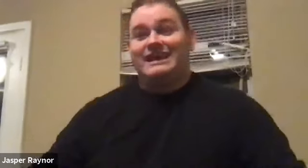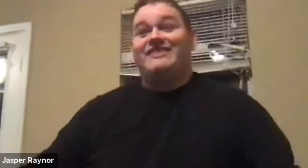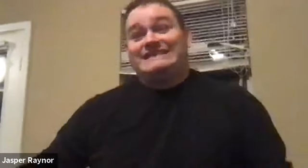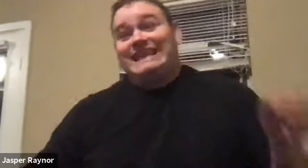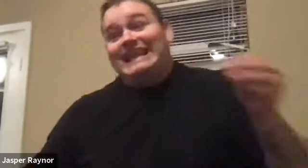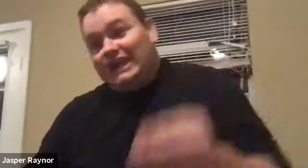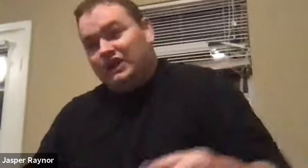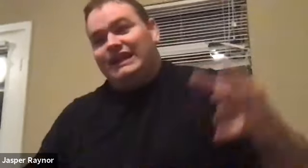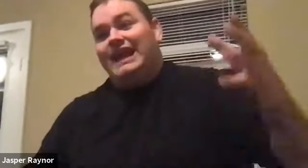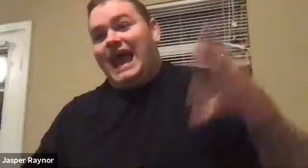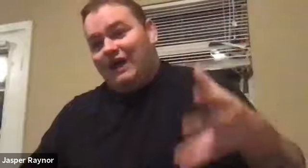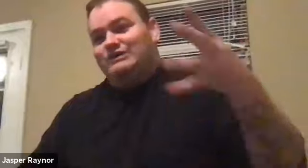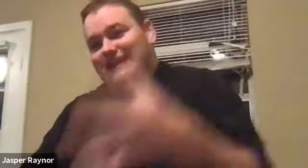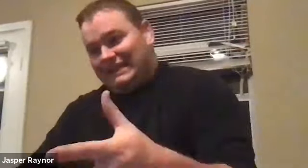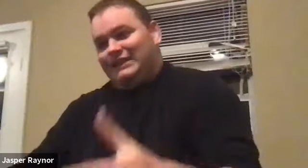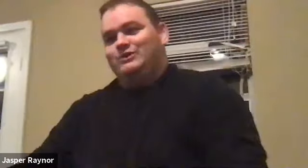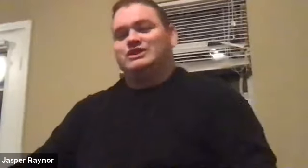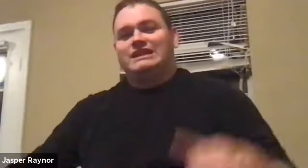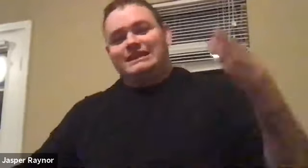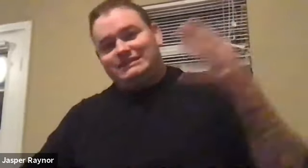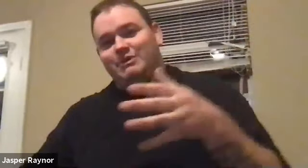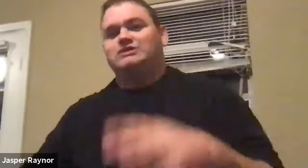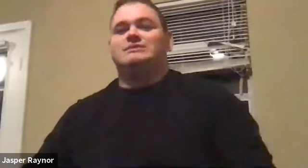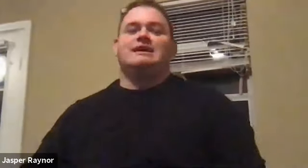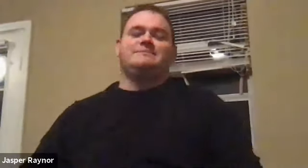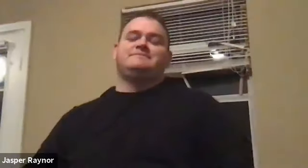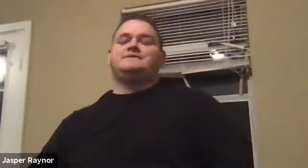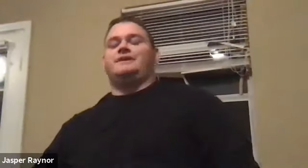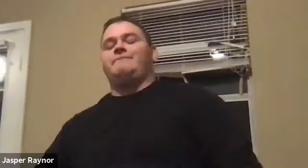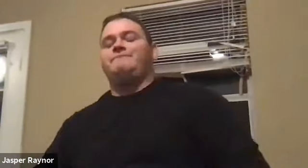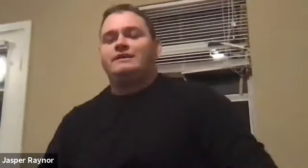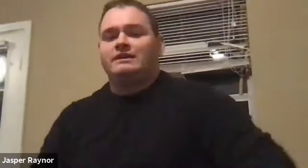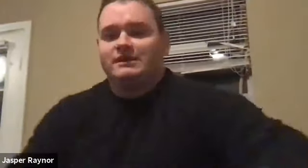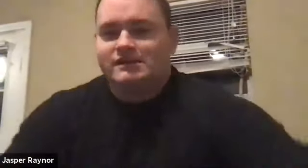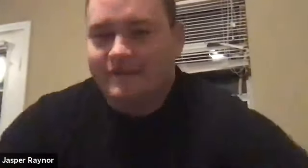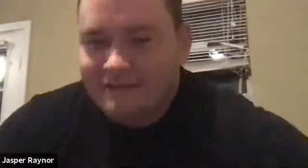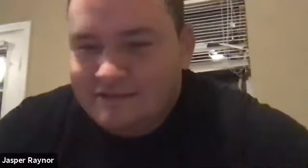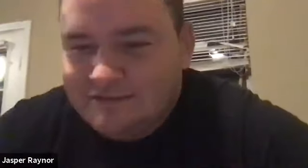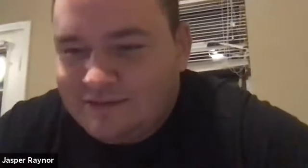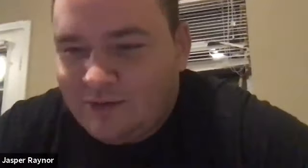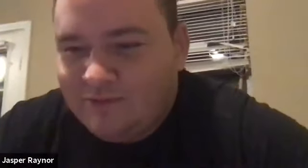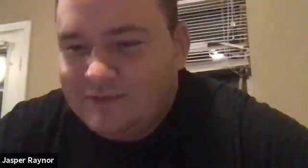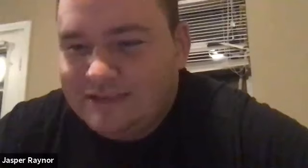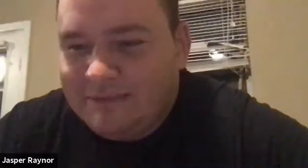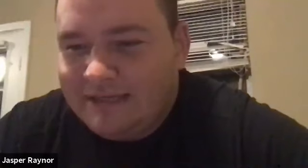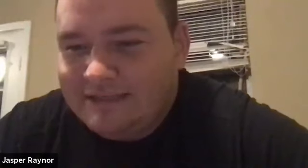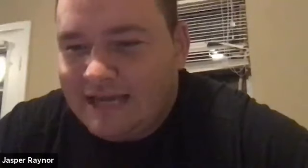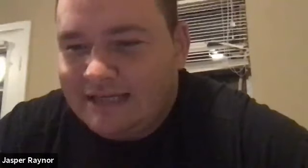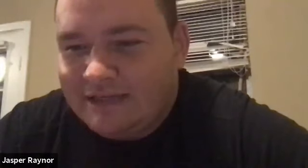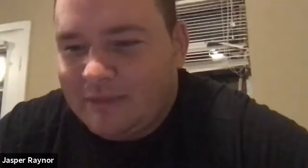that's literally how sign language is supposed to be done. So yeah. So if you see somebody signing and they're making